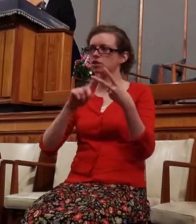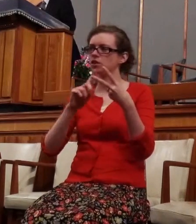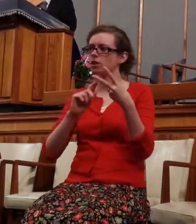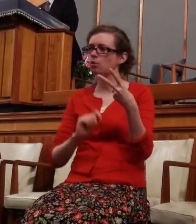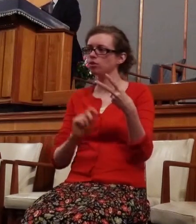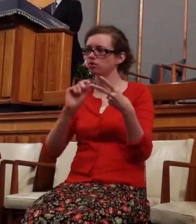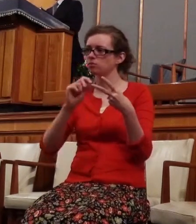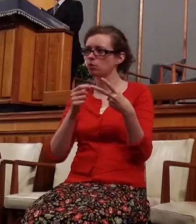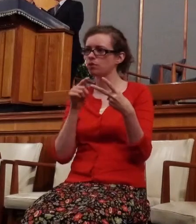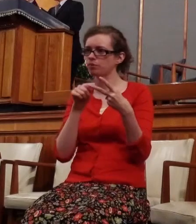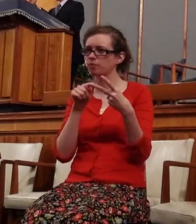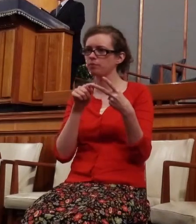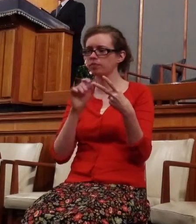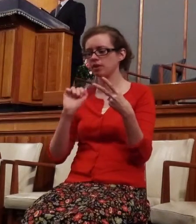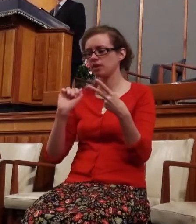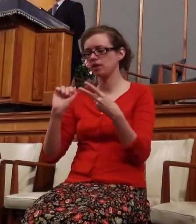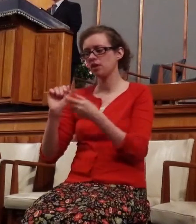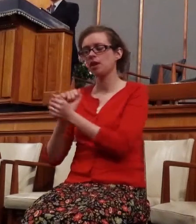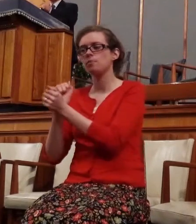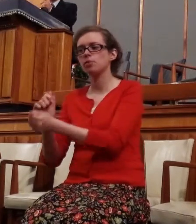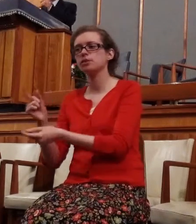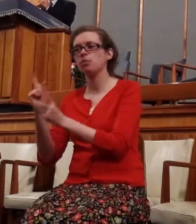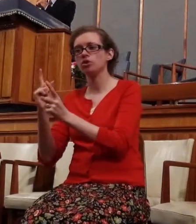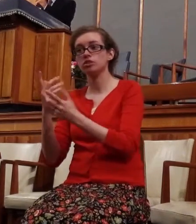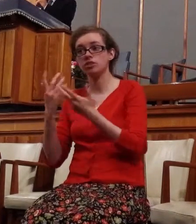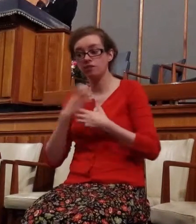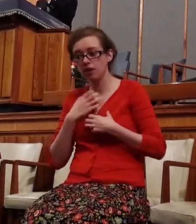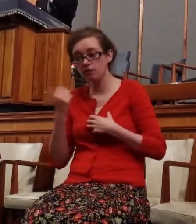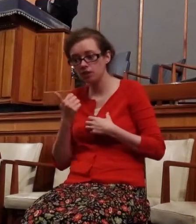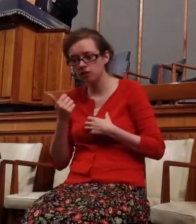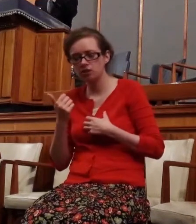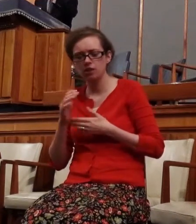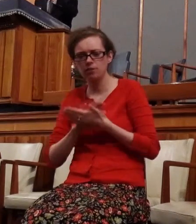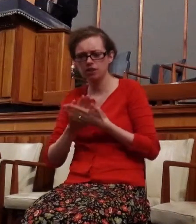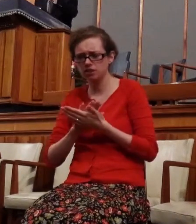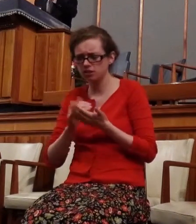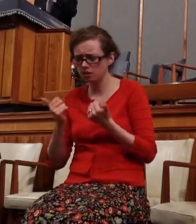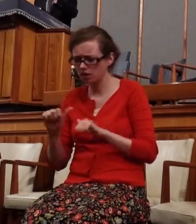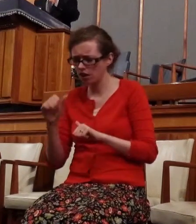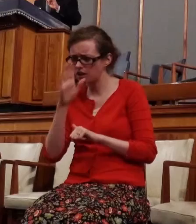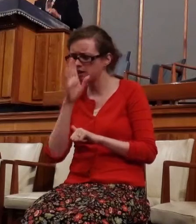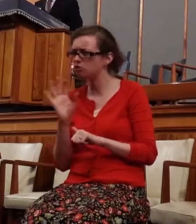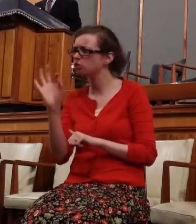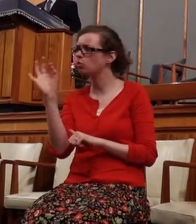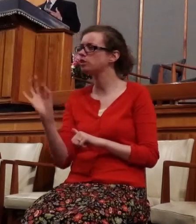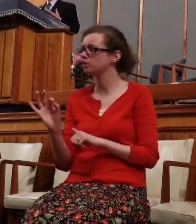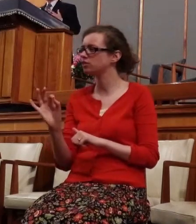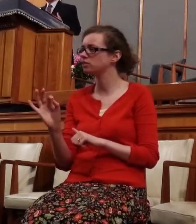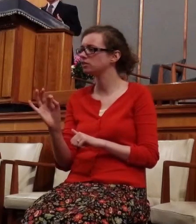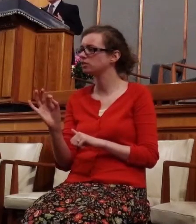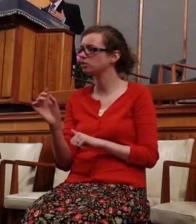fear now, he has a serious question. You know, this is a man who he doesn't ask questions. This